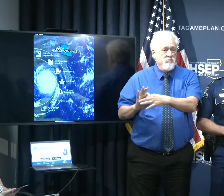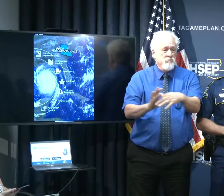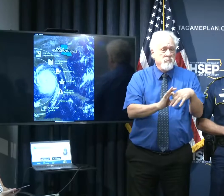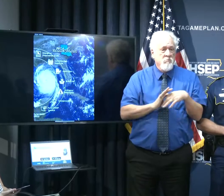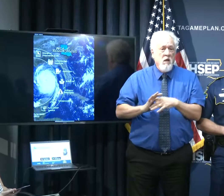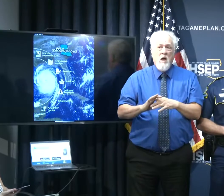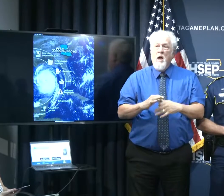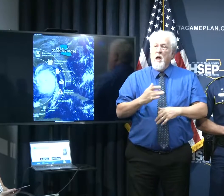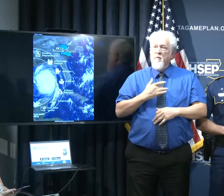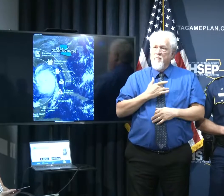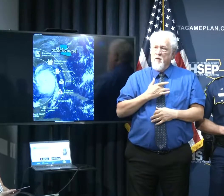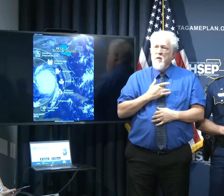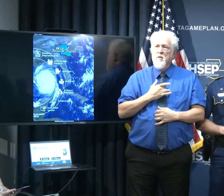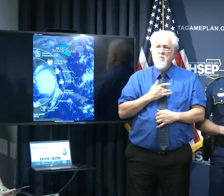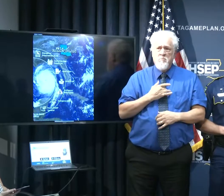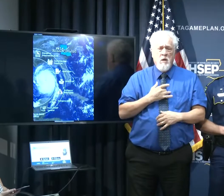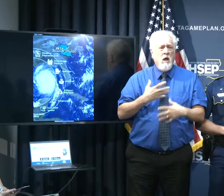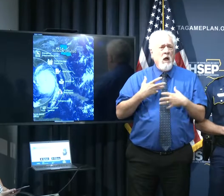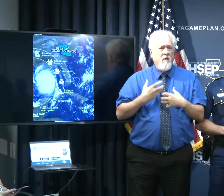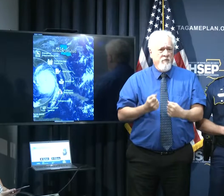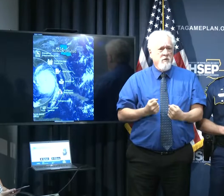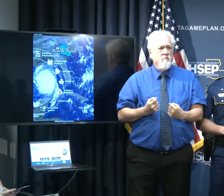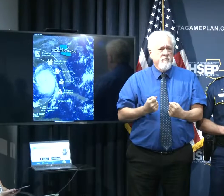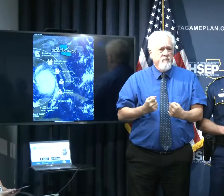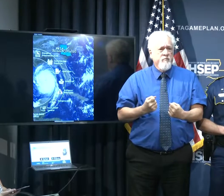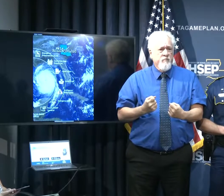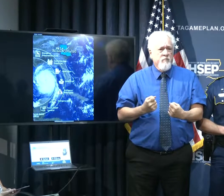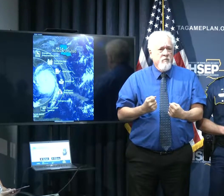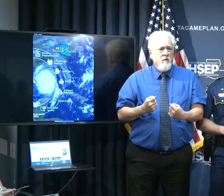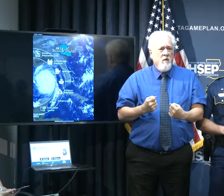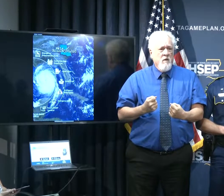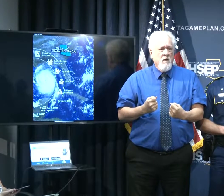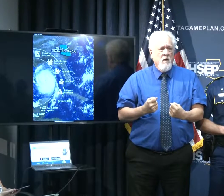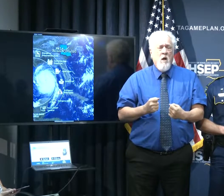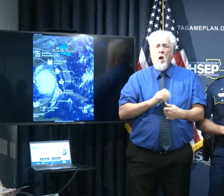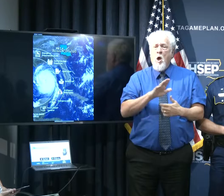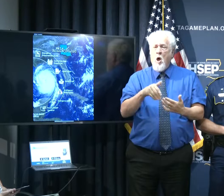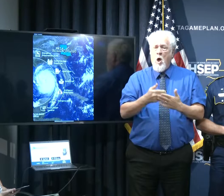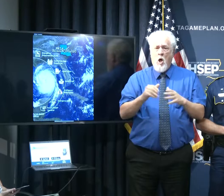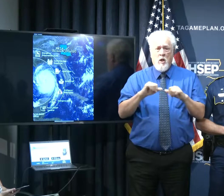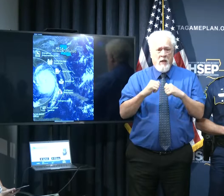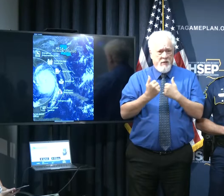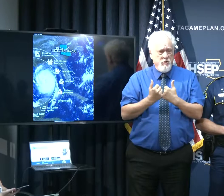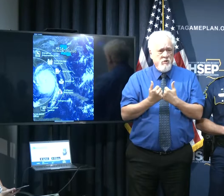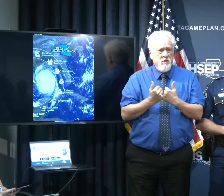I feel very confident that all of the agencies